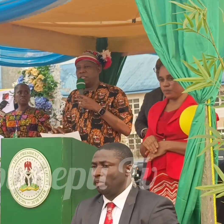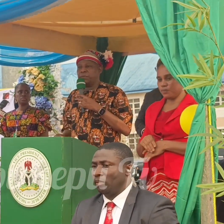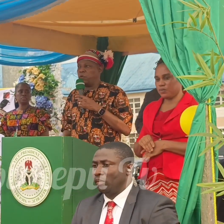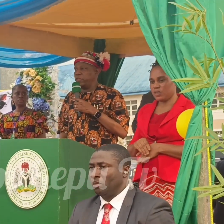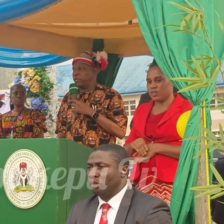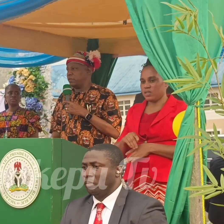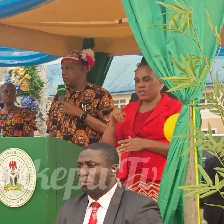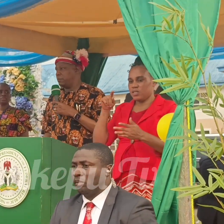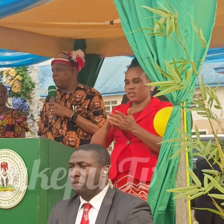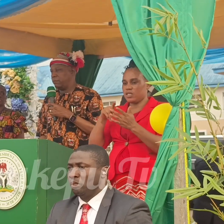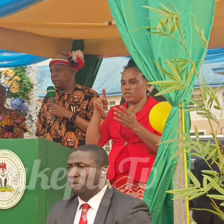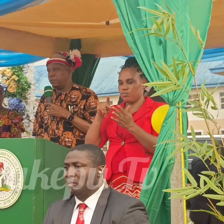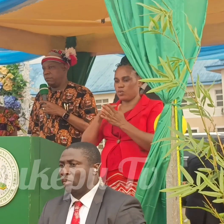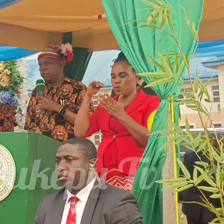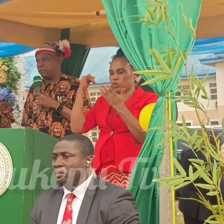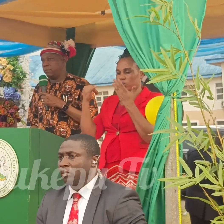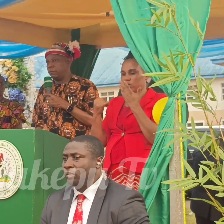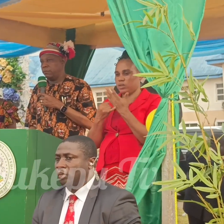this project